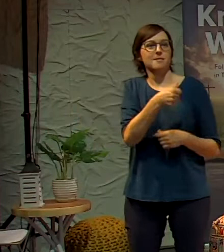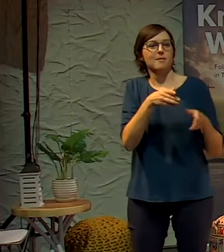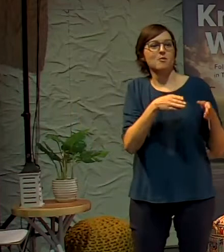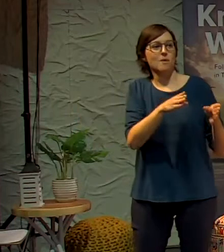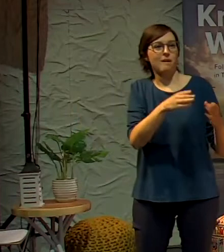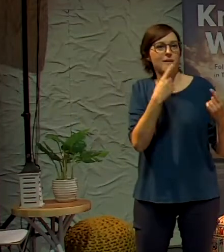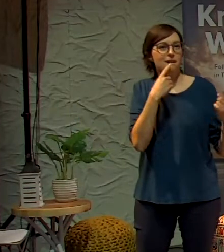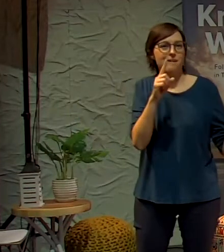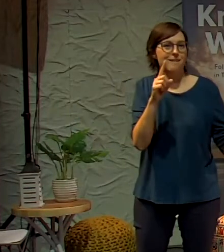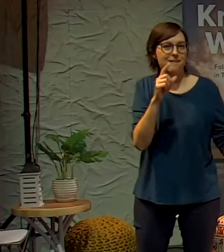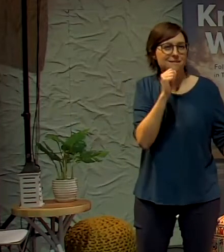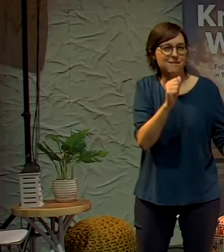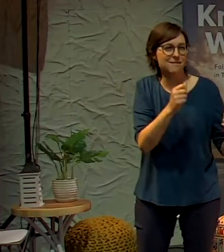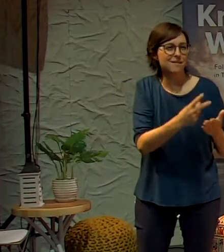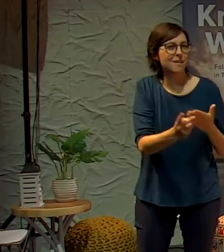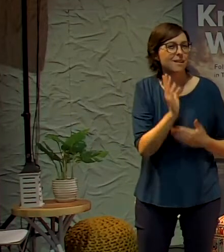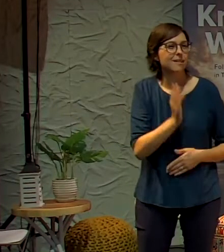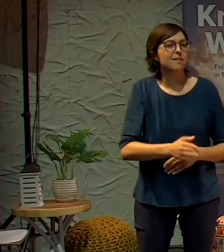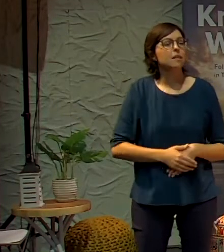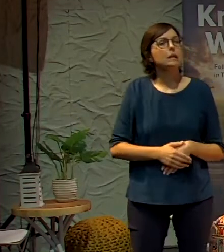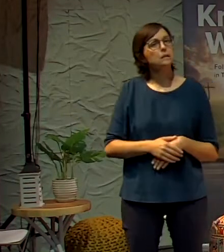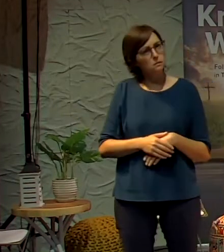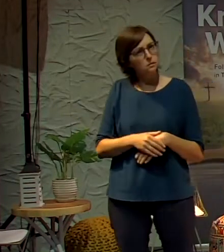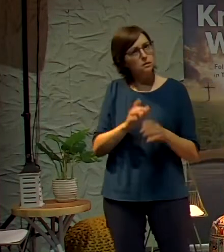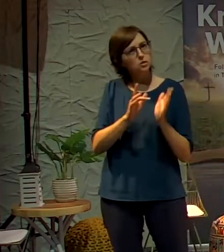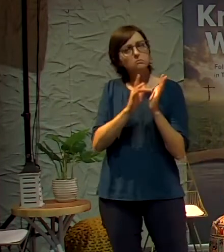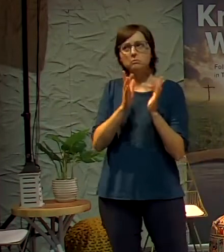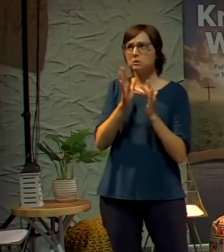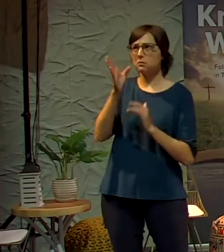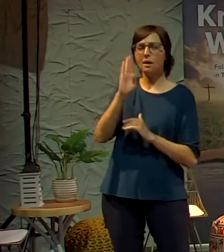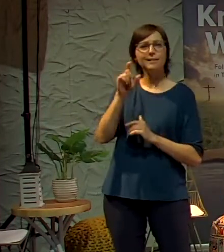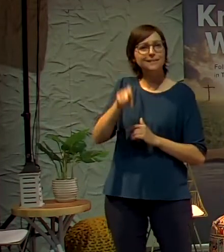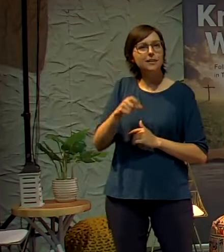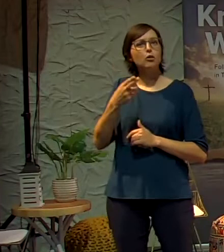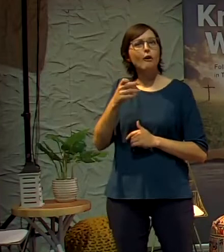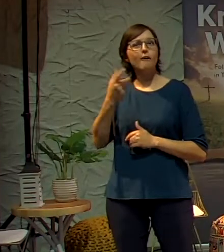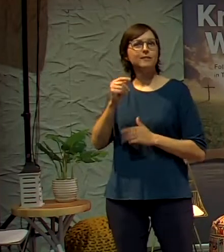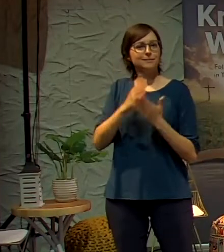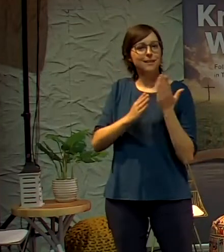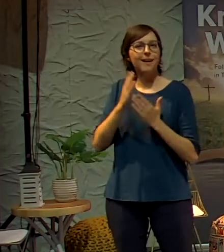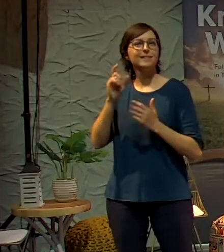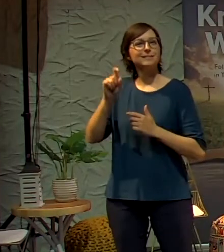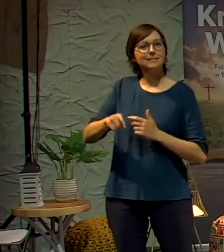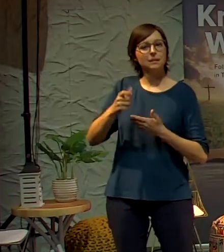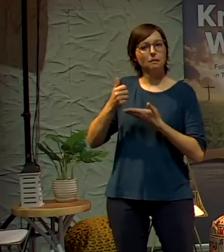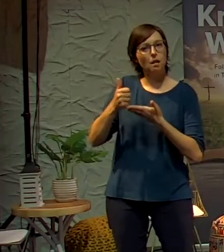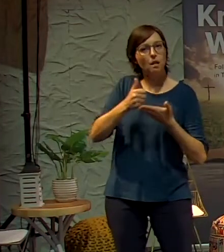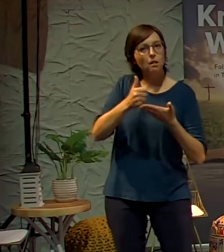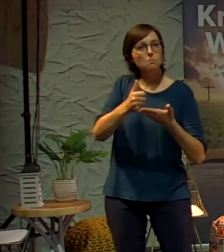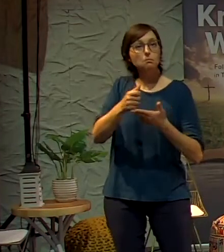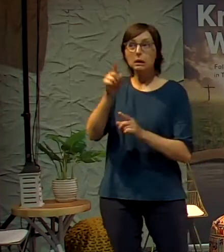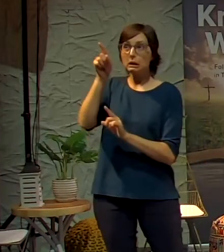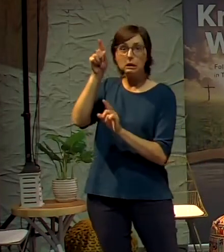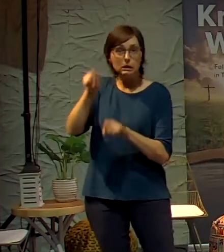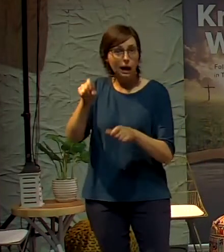plan. He needs harvest hands. Can he do it alone? Yes. He commands the wind. He can do it alone.